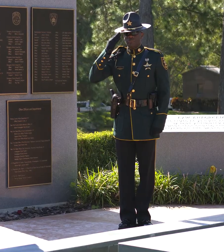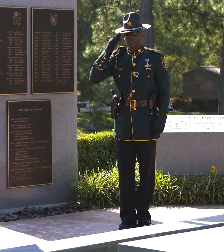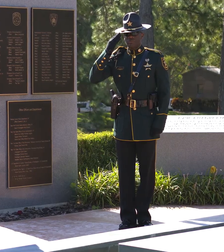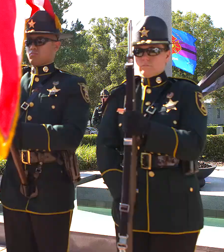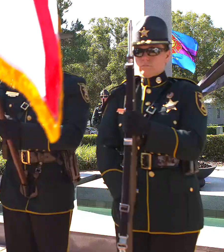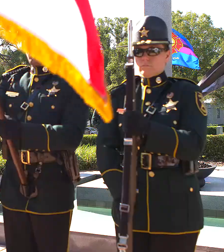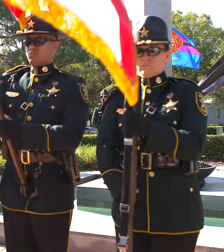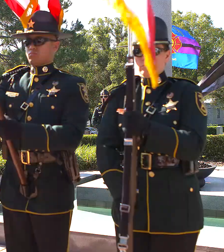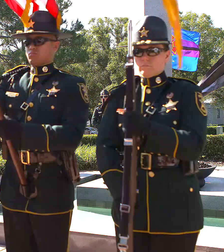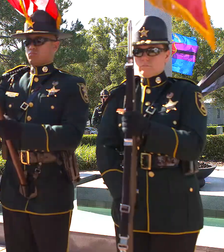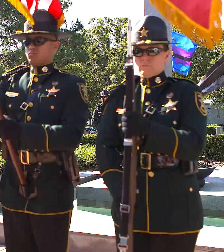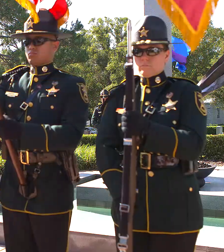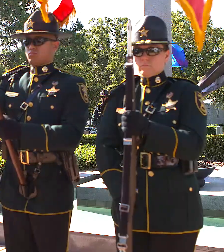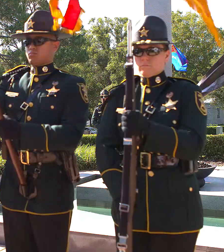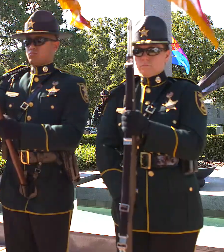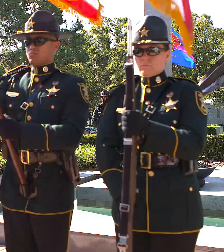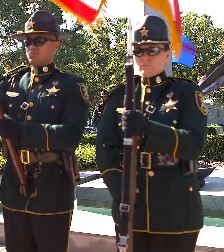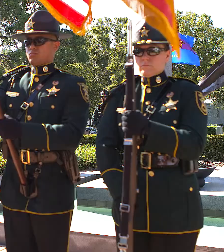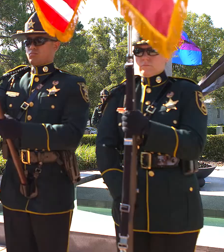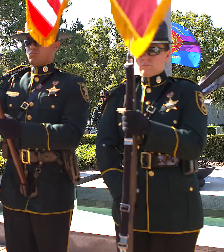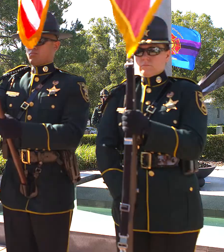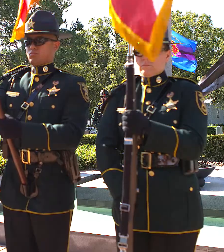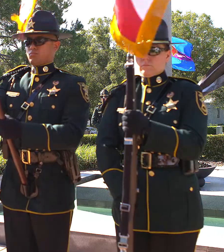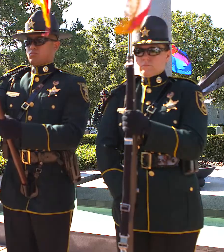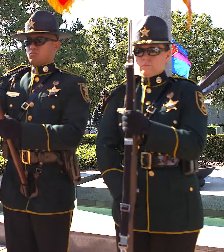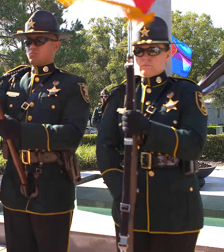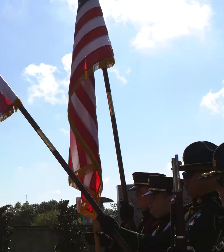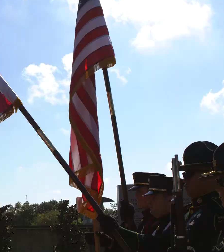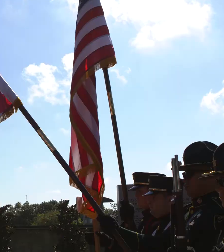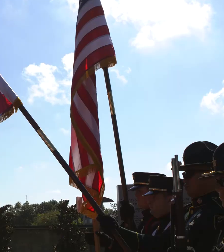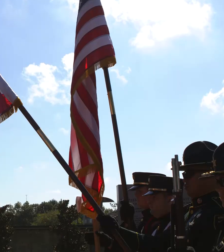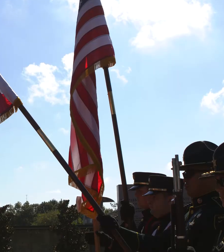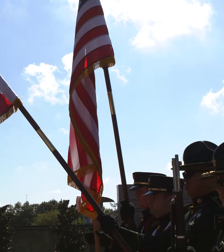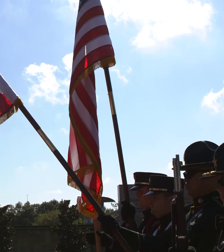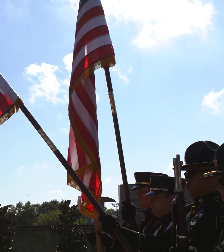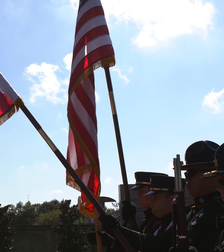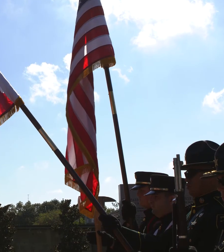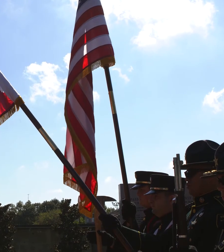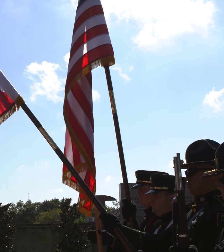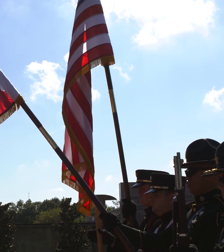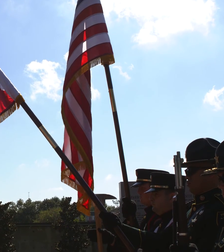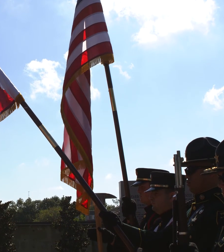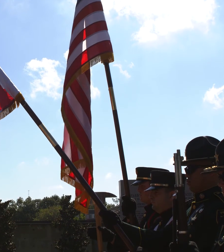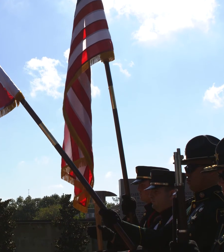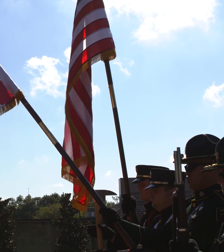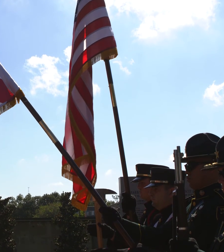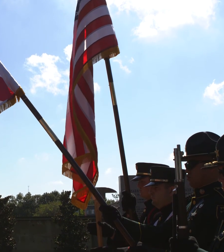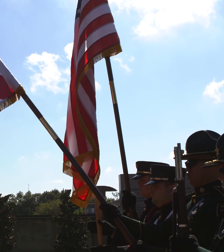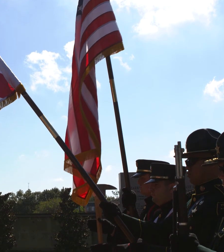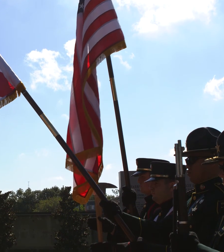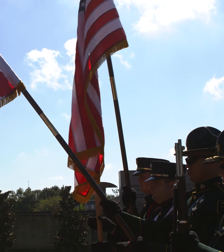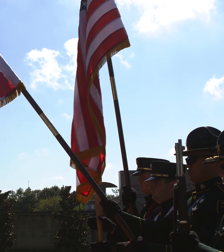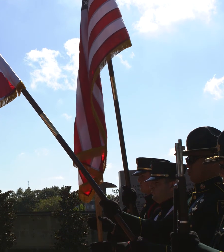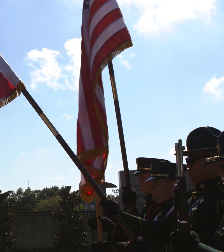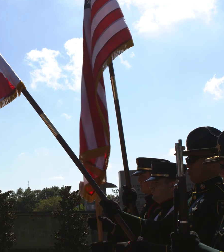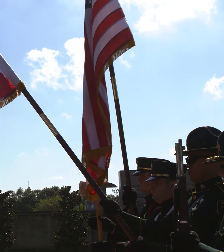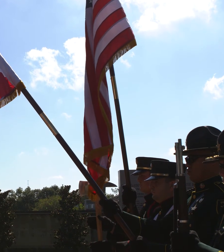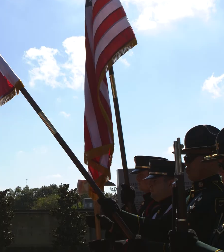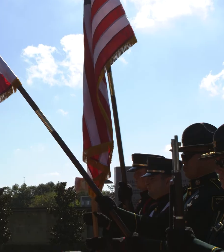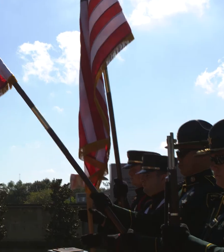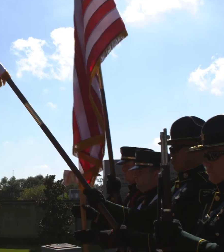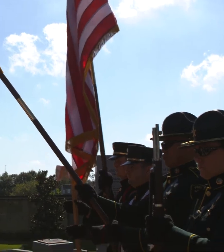stands, one nation under God, indivisible, with liberty and justice for all. And